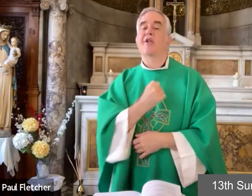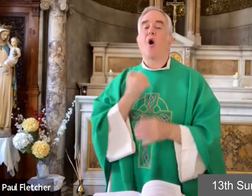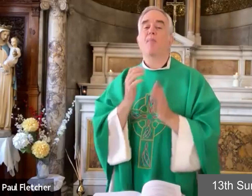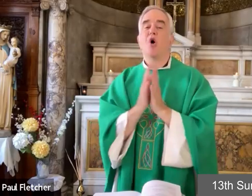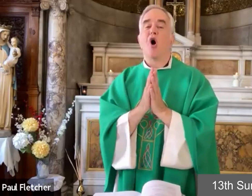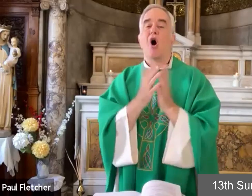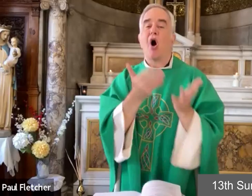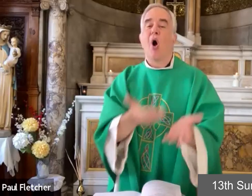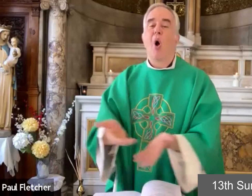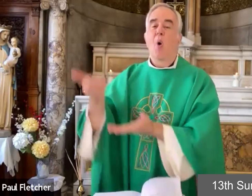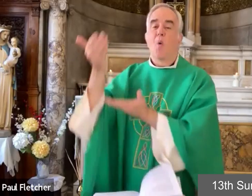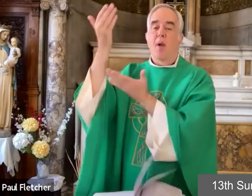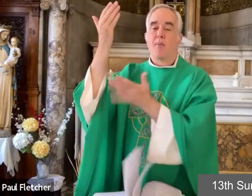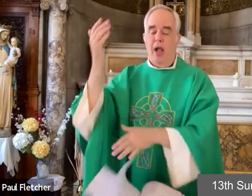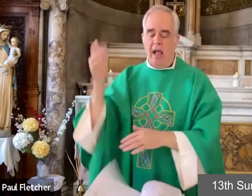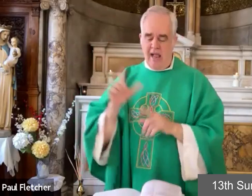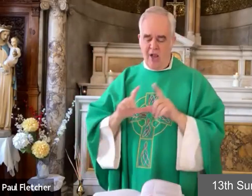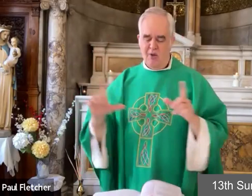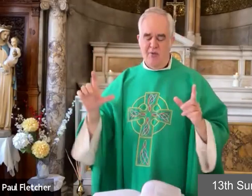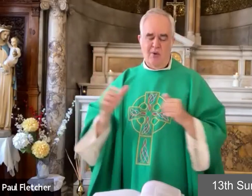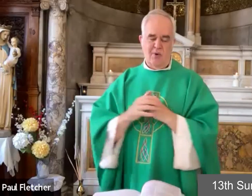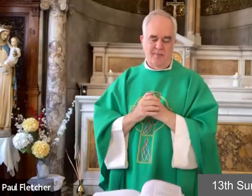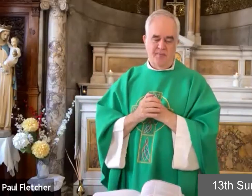our prayer. We pray to the Lord.